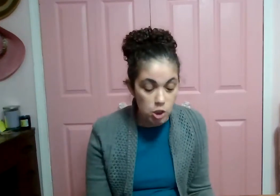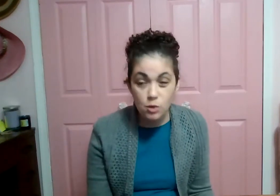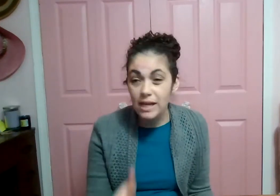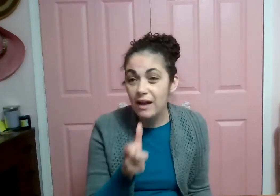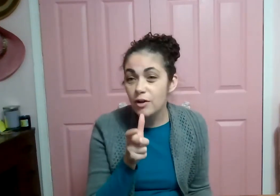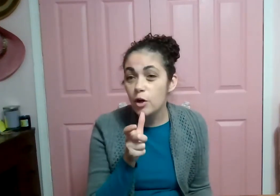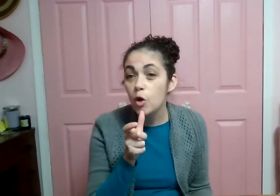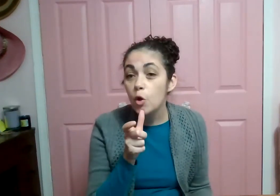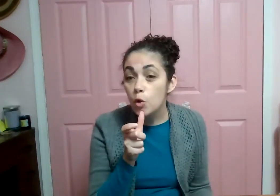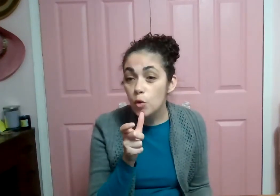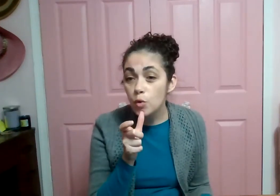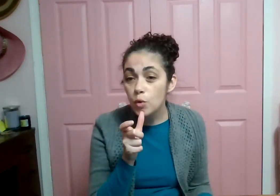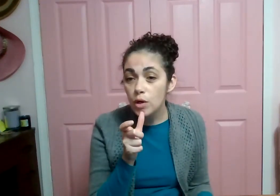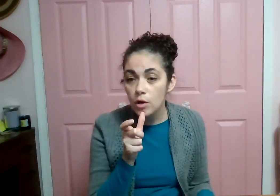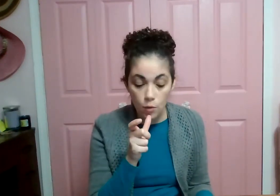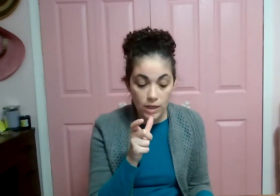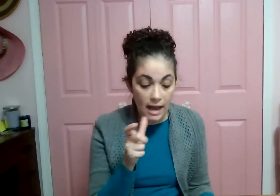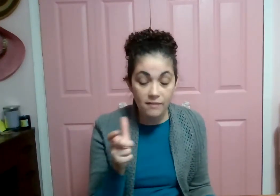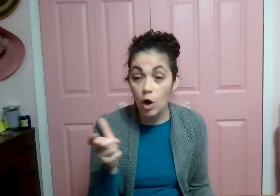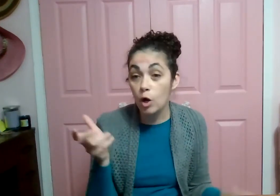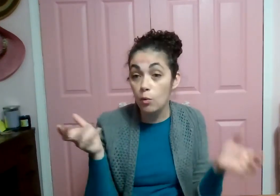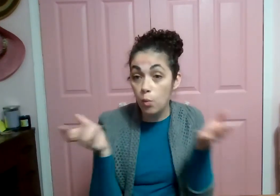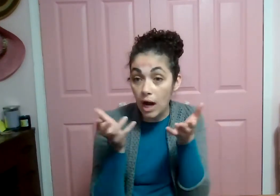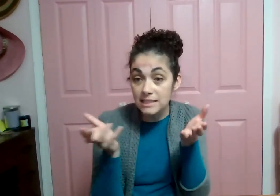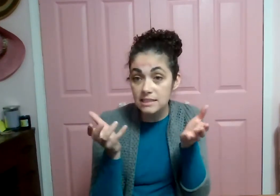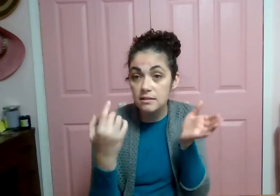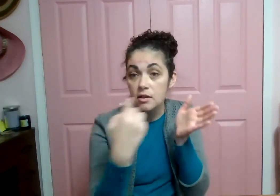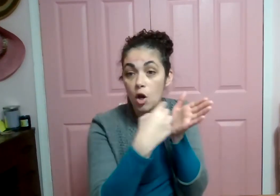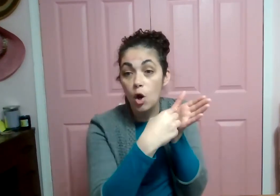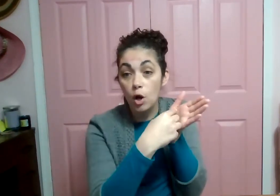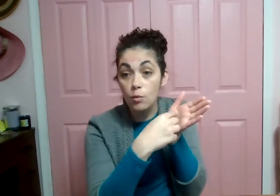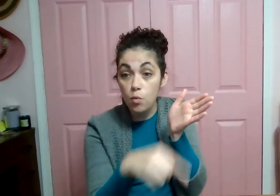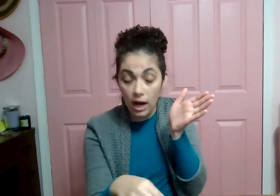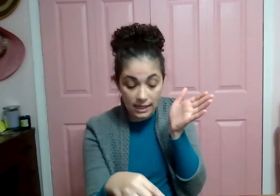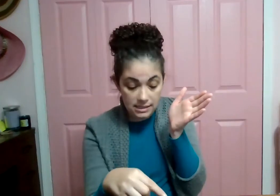So we have our who, we have our what, our